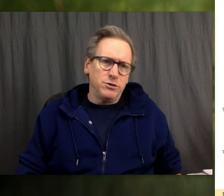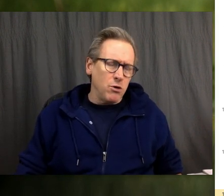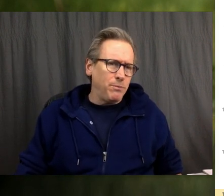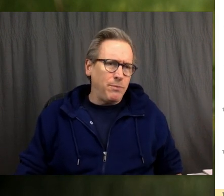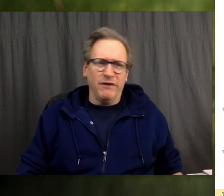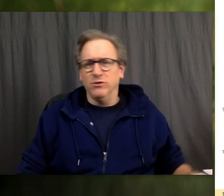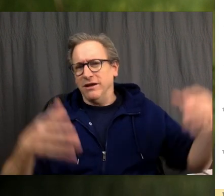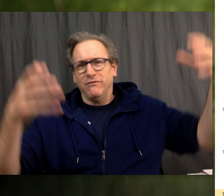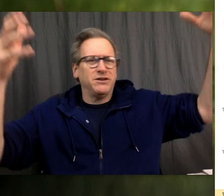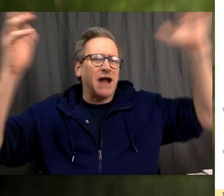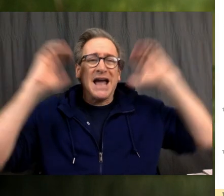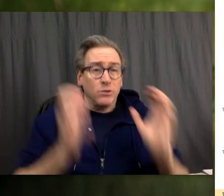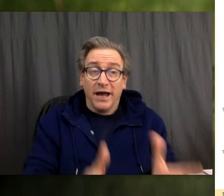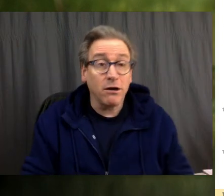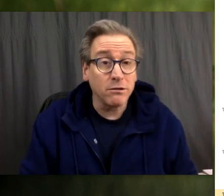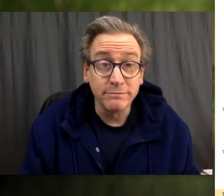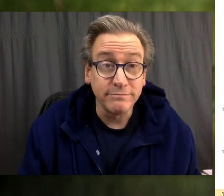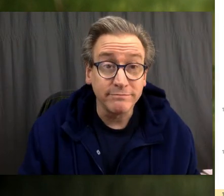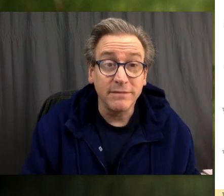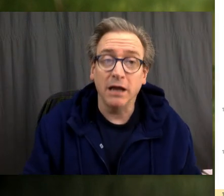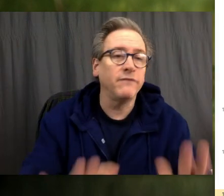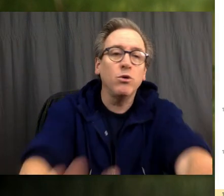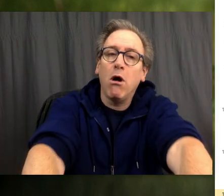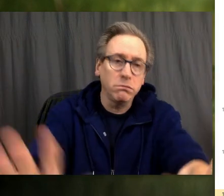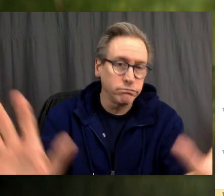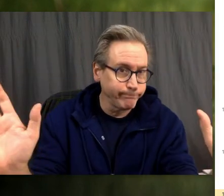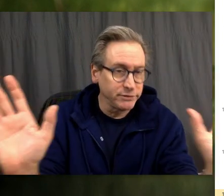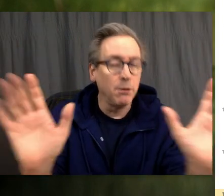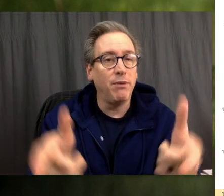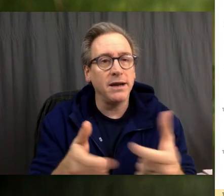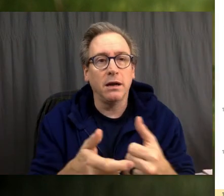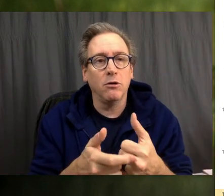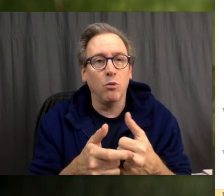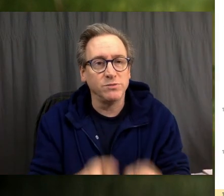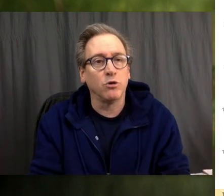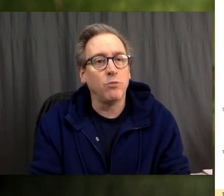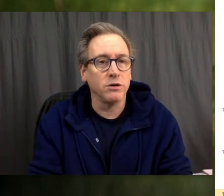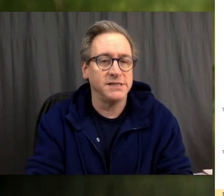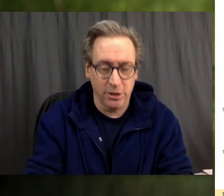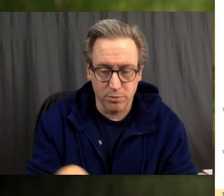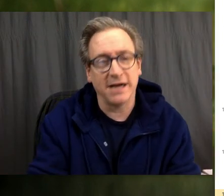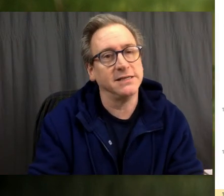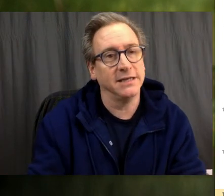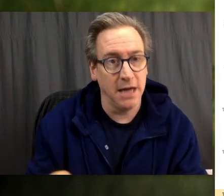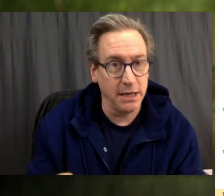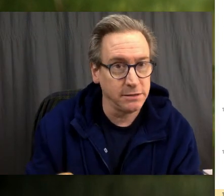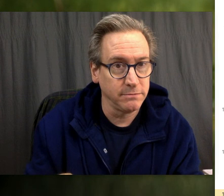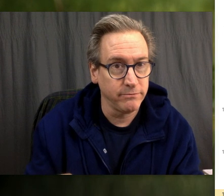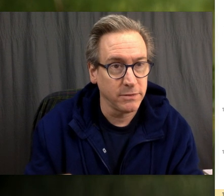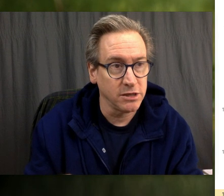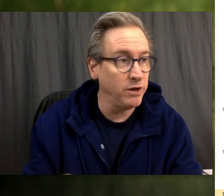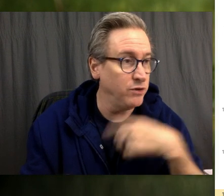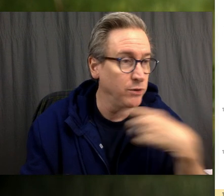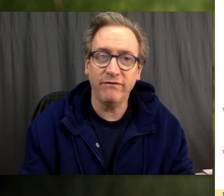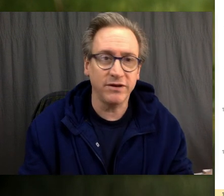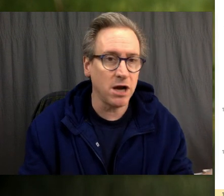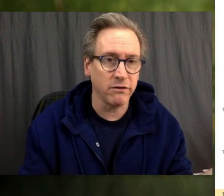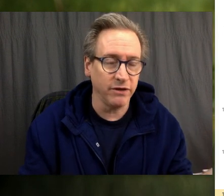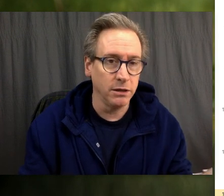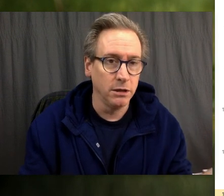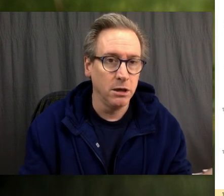you take photography. I don't care. I love you all, but what's more important is that you're practicing signs. So if you